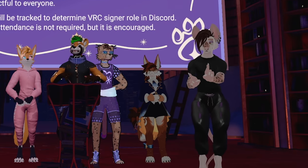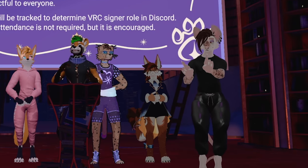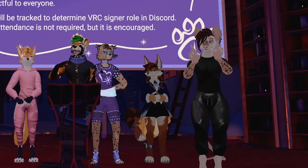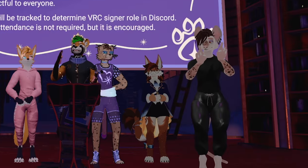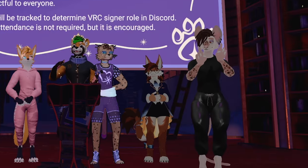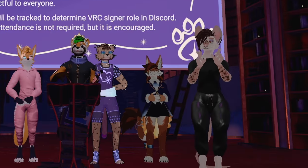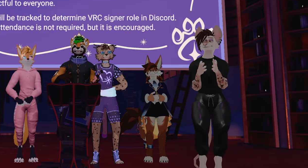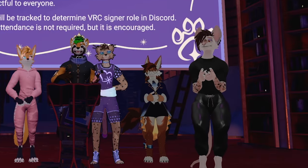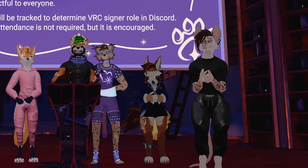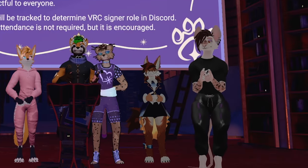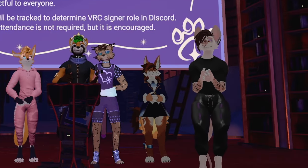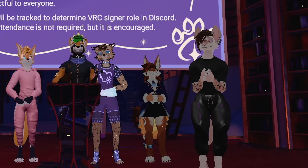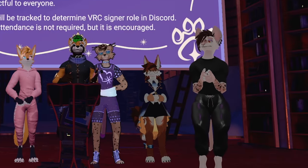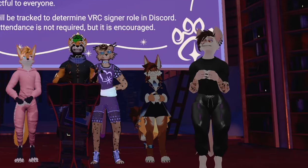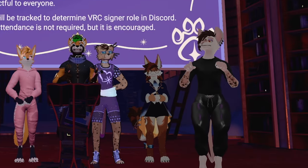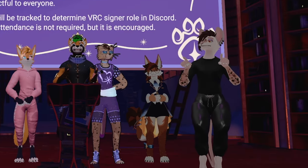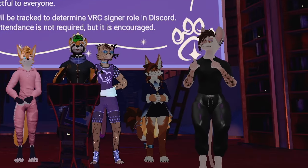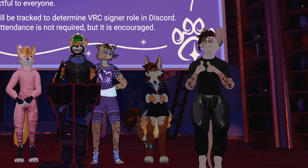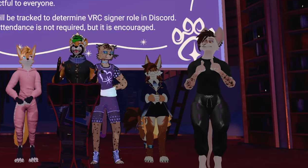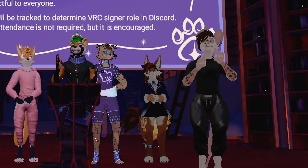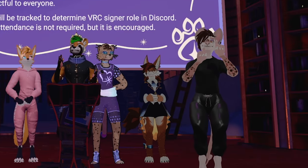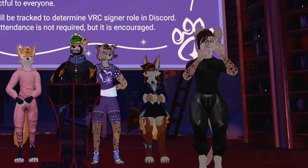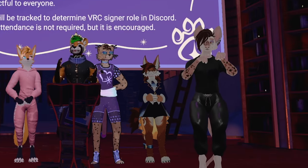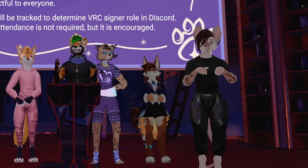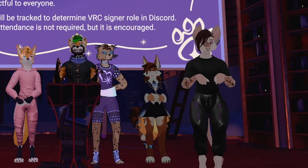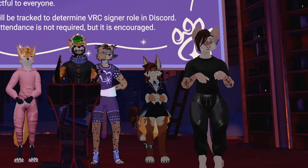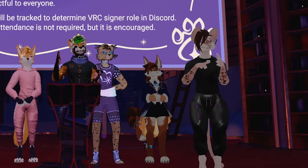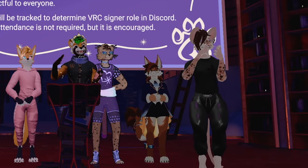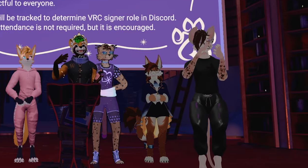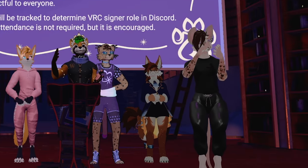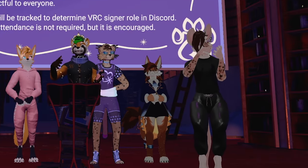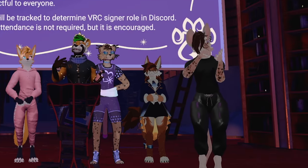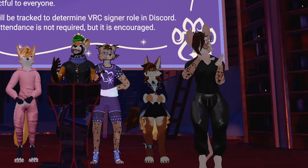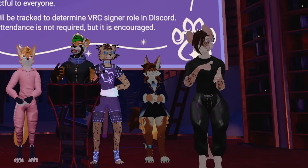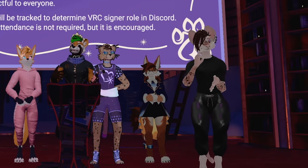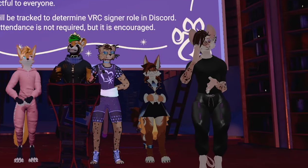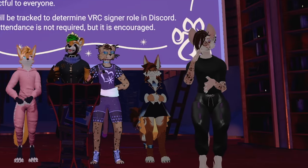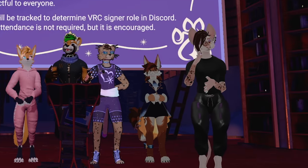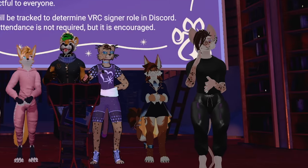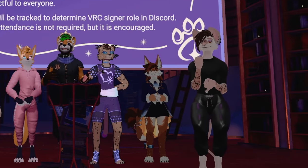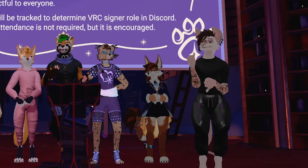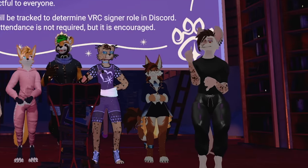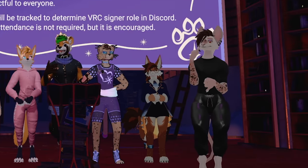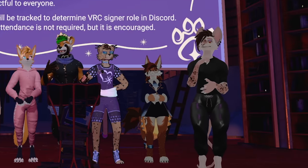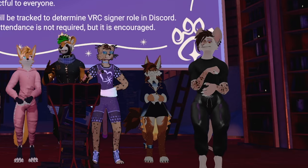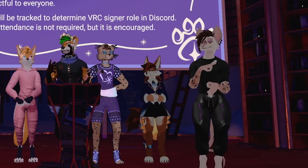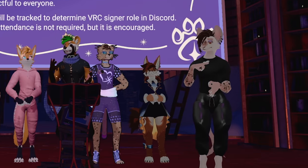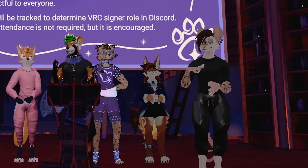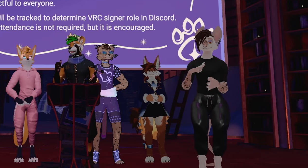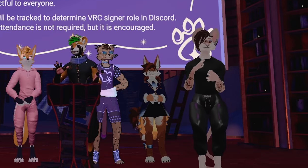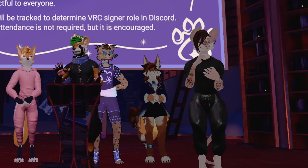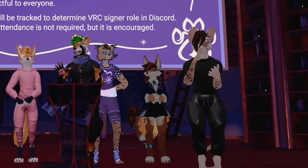classes on a regular basis. And then once staff member has seen you've been around for enough times, you'll get a